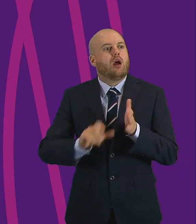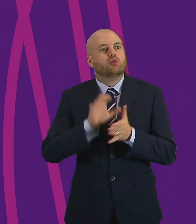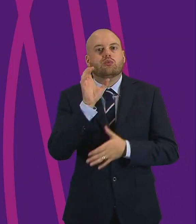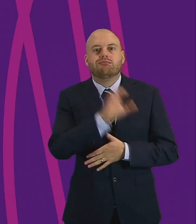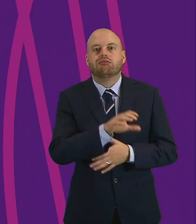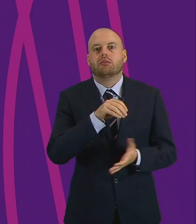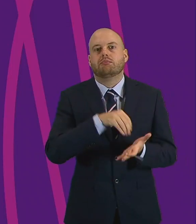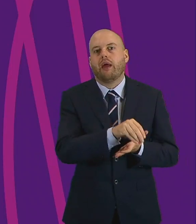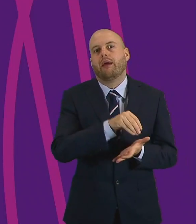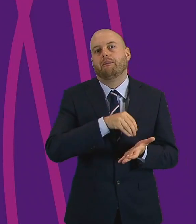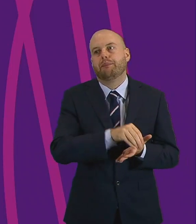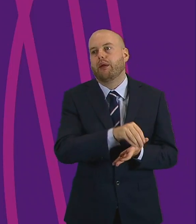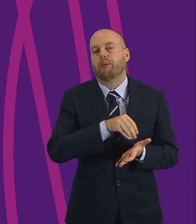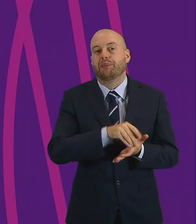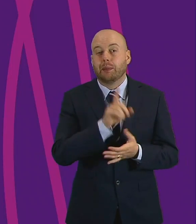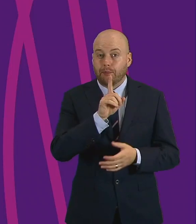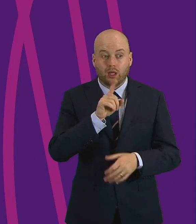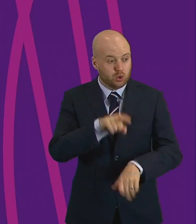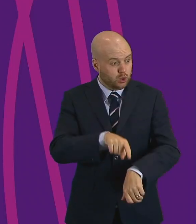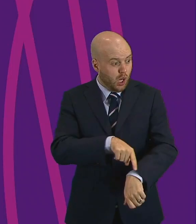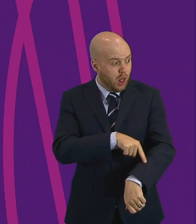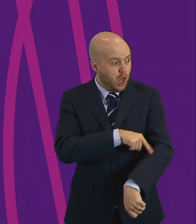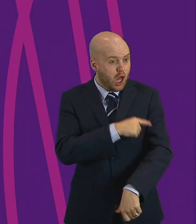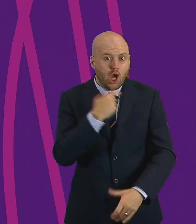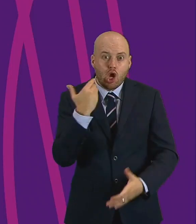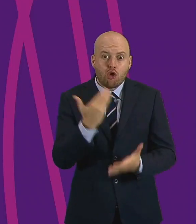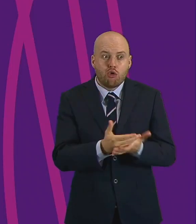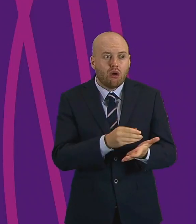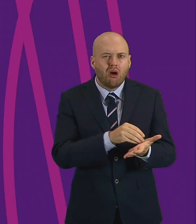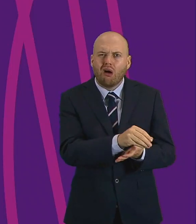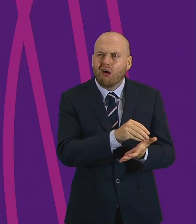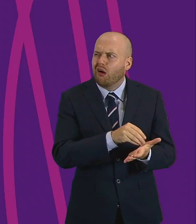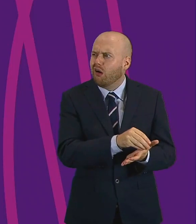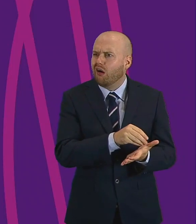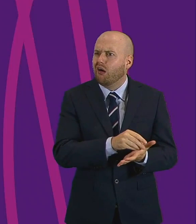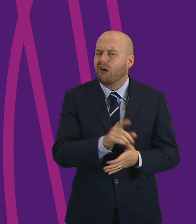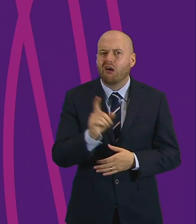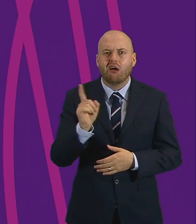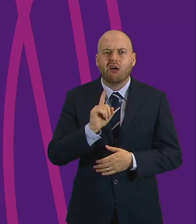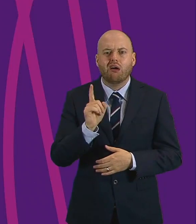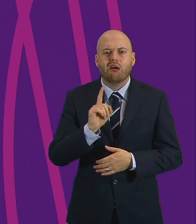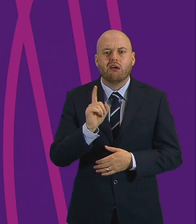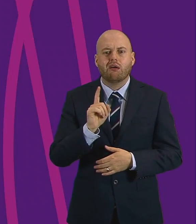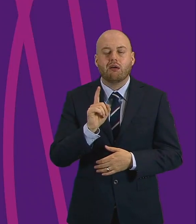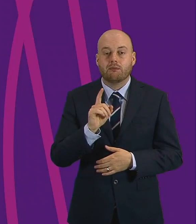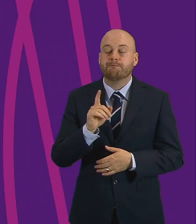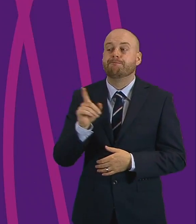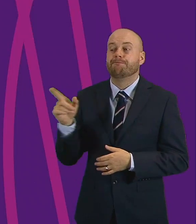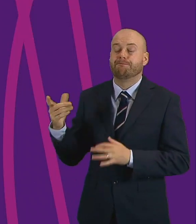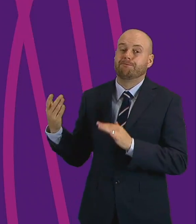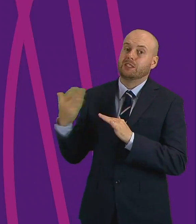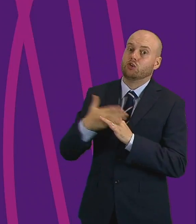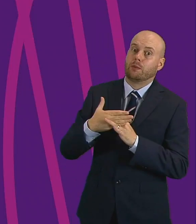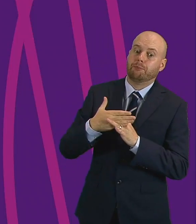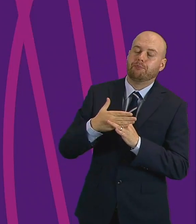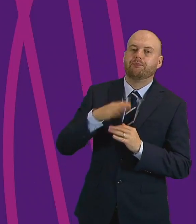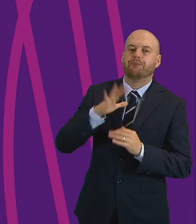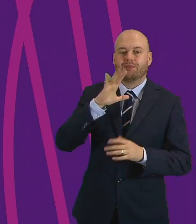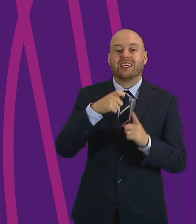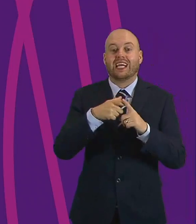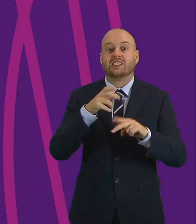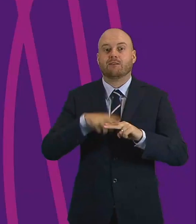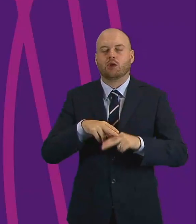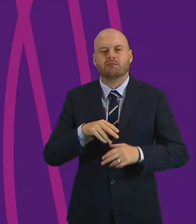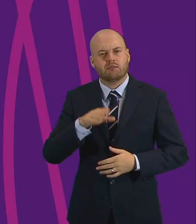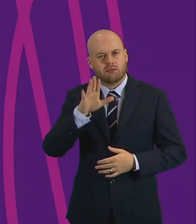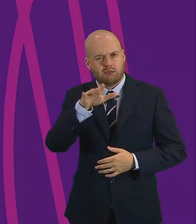far, so slow, and I really don't know why. Now, council finance chiefs... Yes, I will. Kate Forbes. I was just wondering how